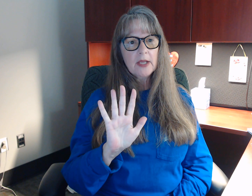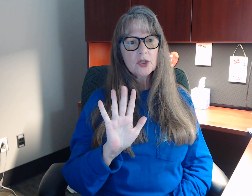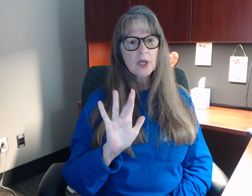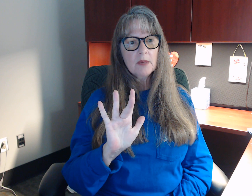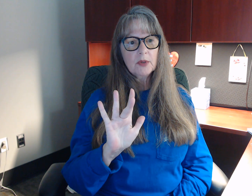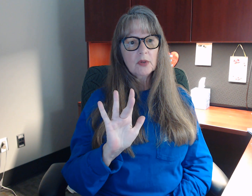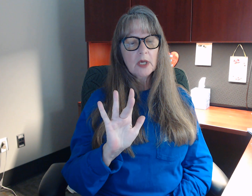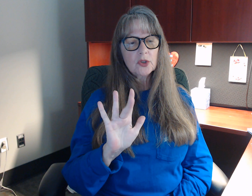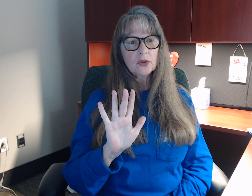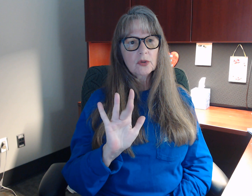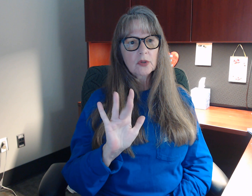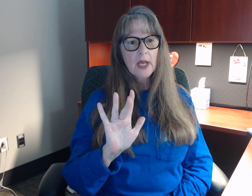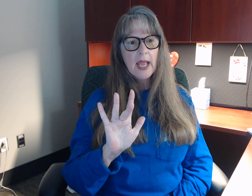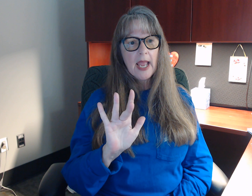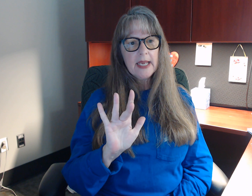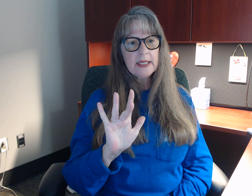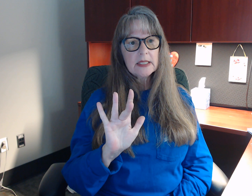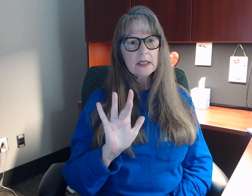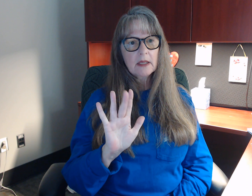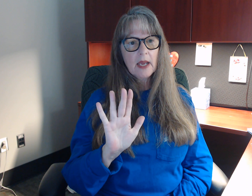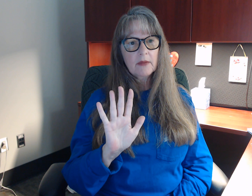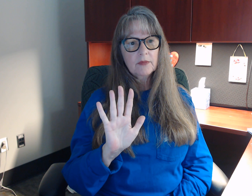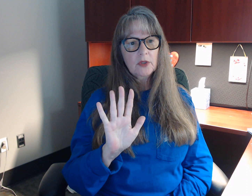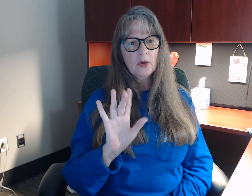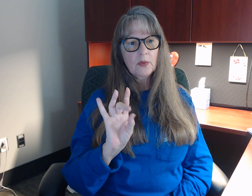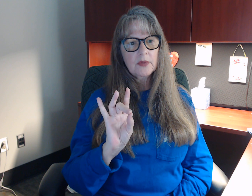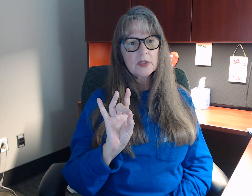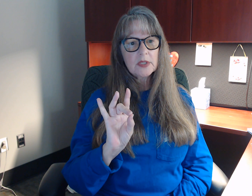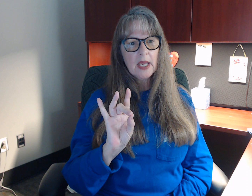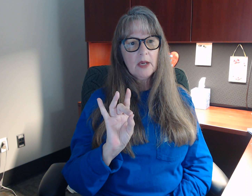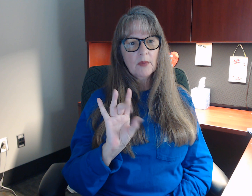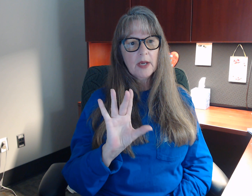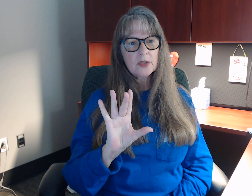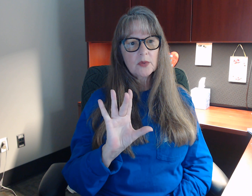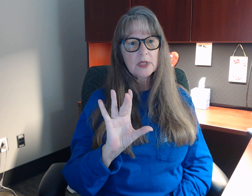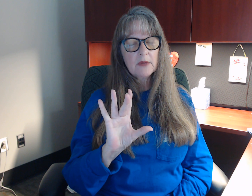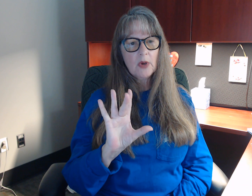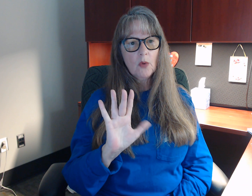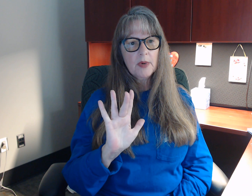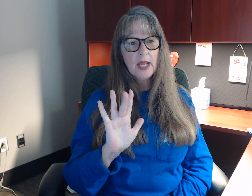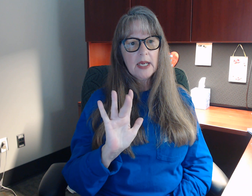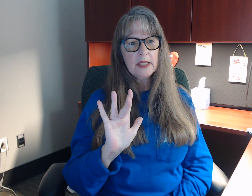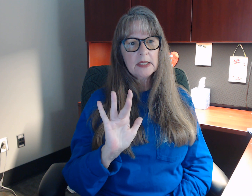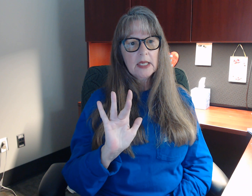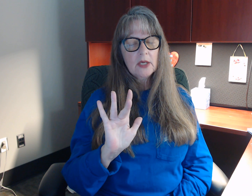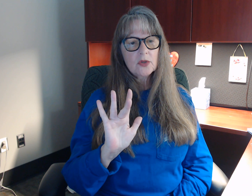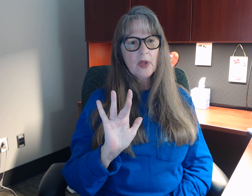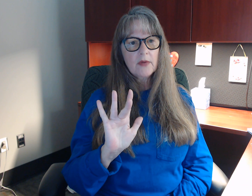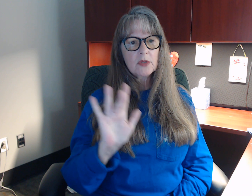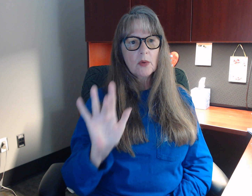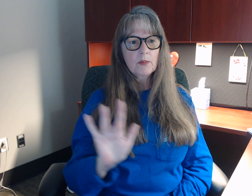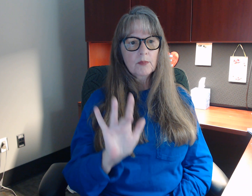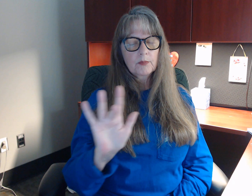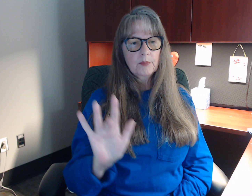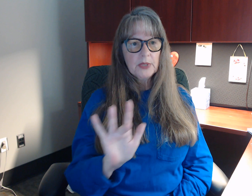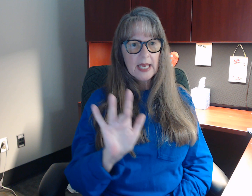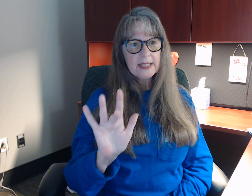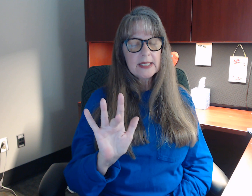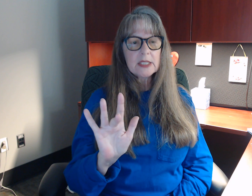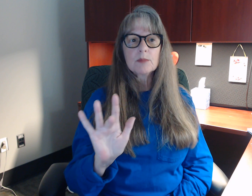shape and you've got your 8, kind of, this is 8, right? So it's kind of an open 8. So you have, so bless, this is